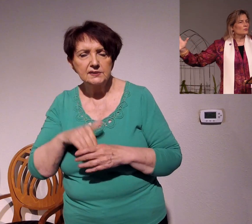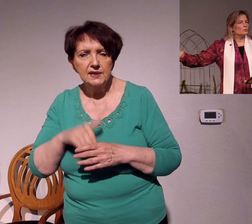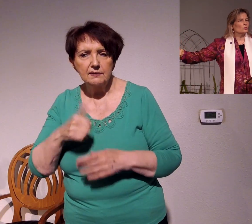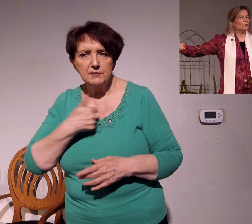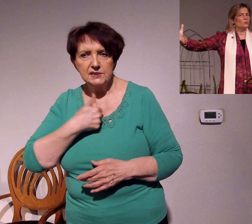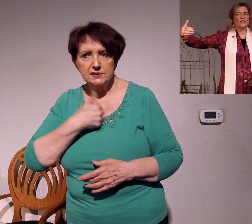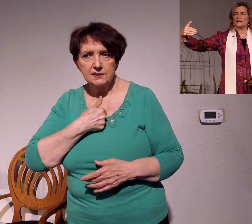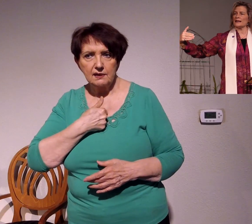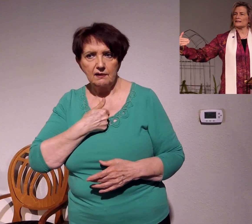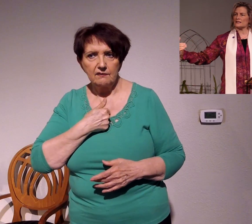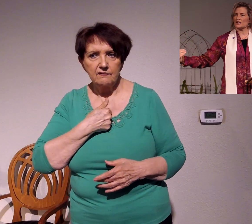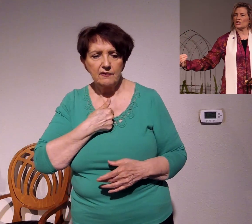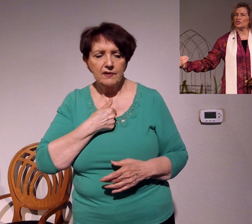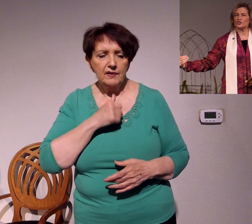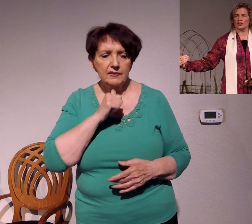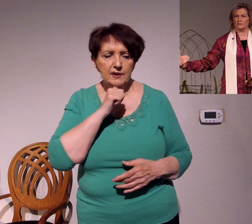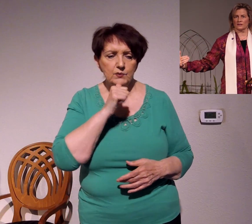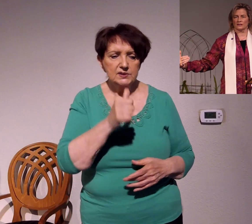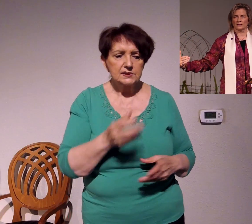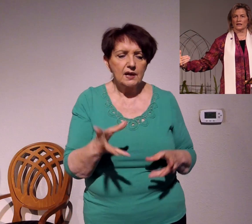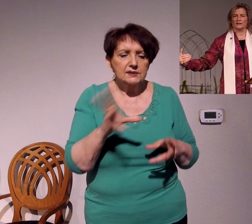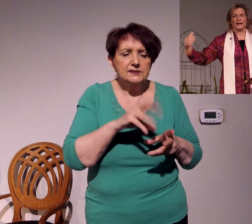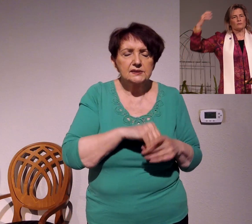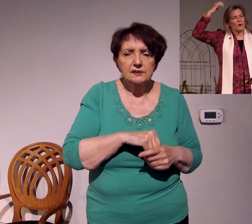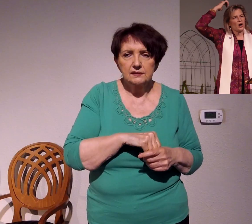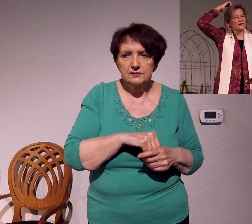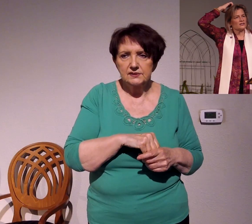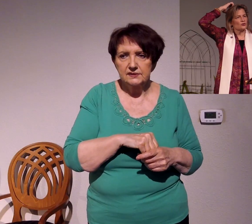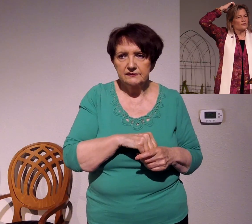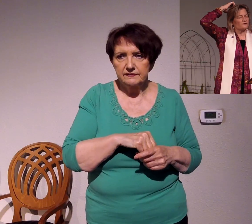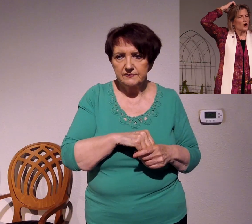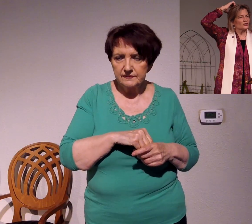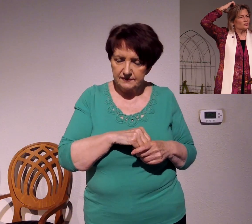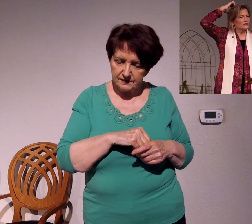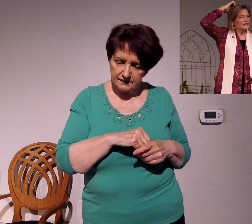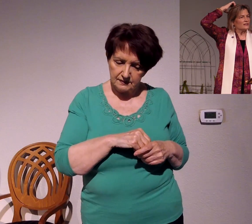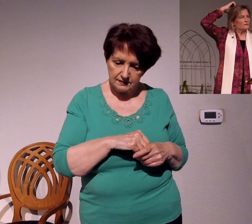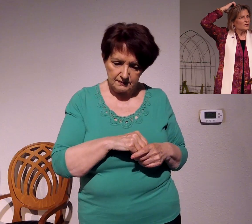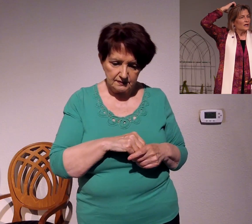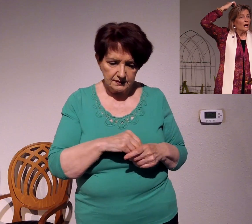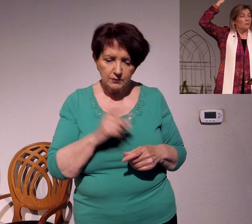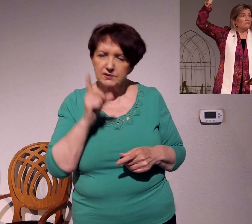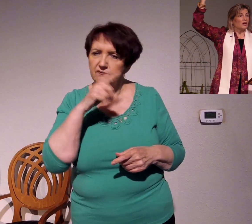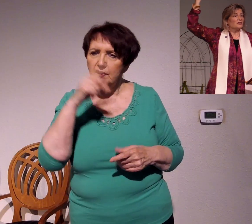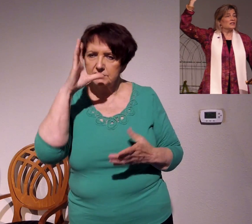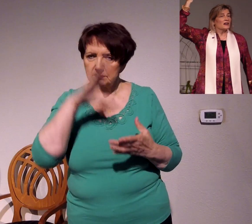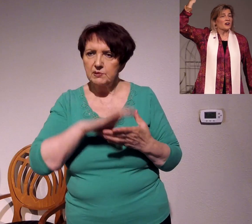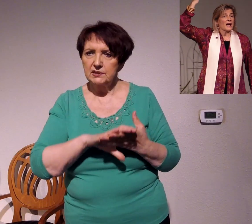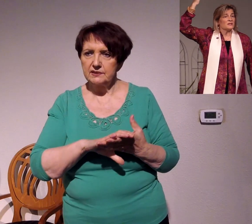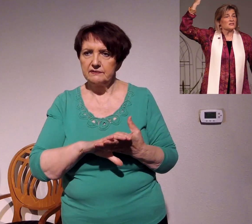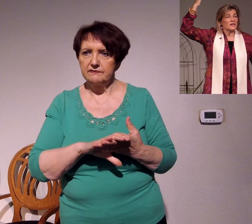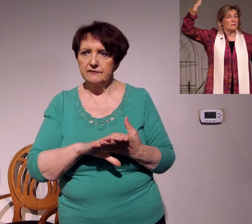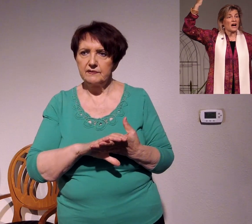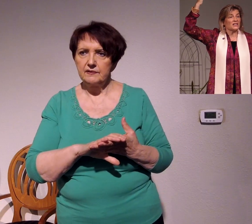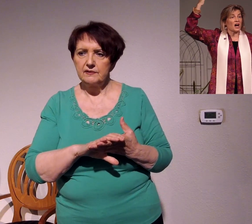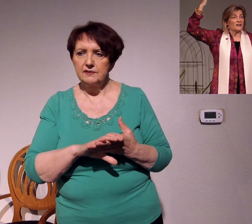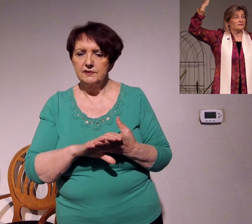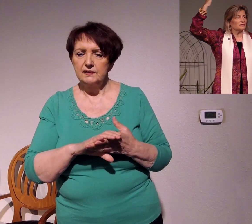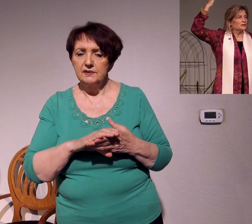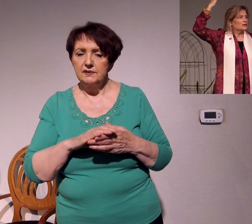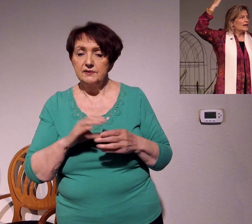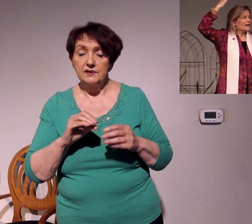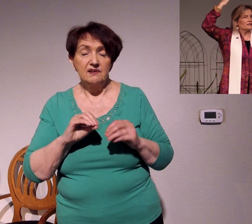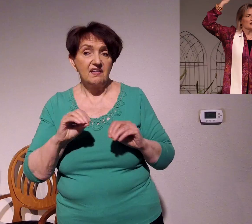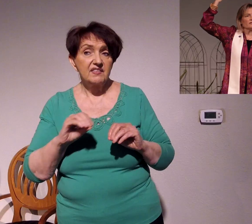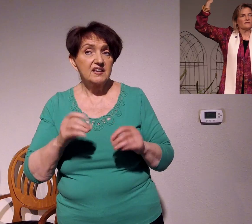that wasn't as inclusive, that had bought into a false belief. Nothing had ever happened to me in my